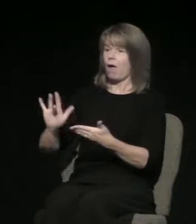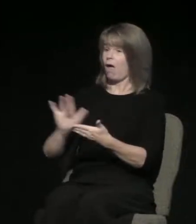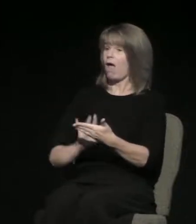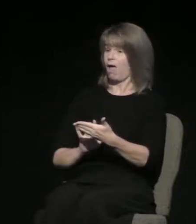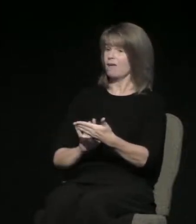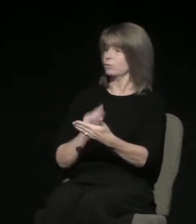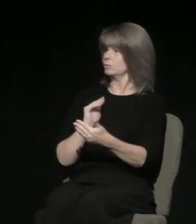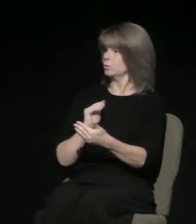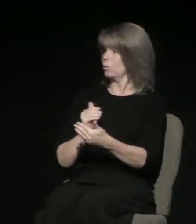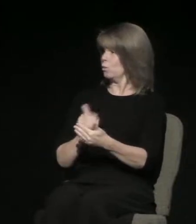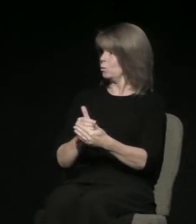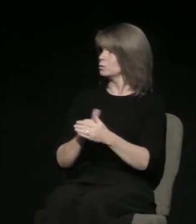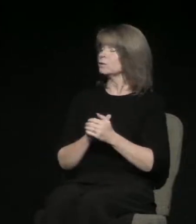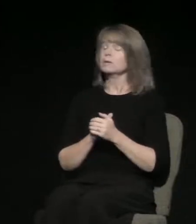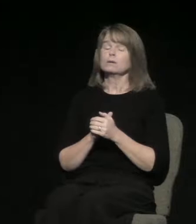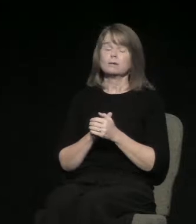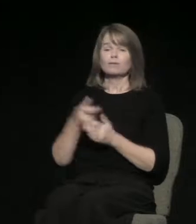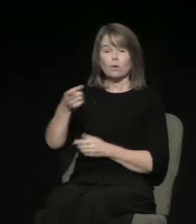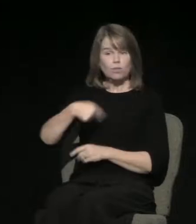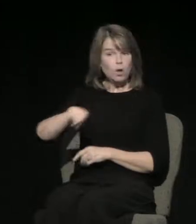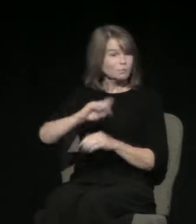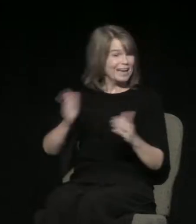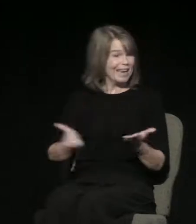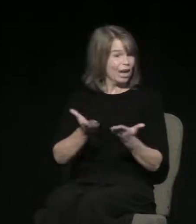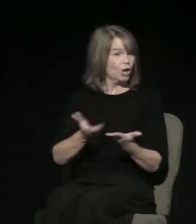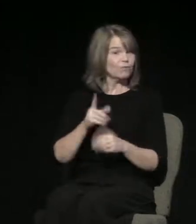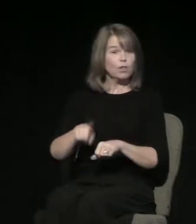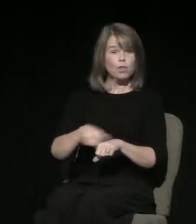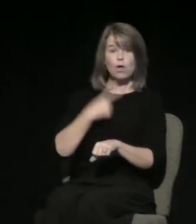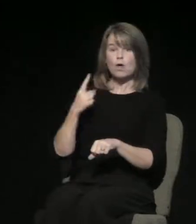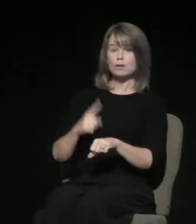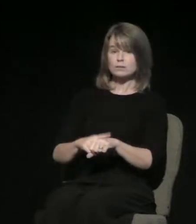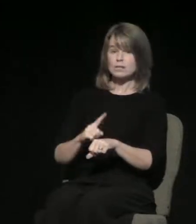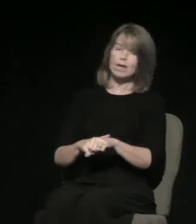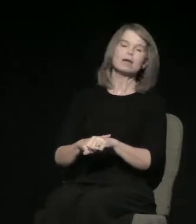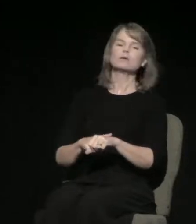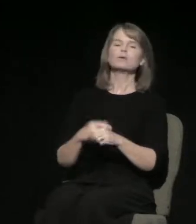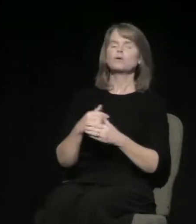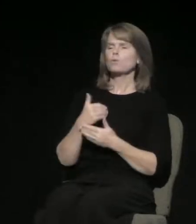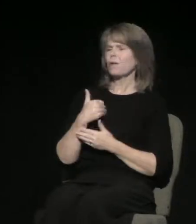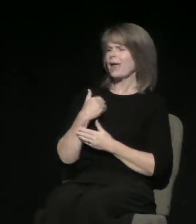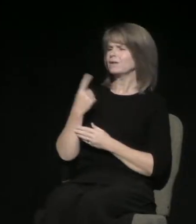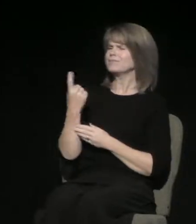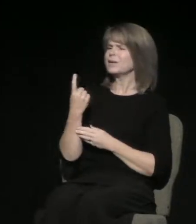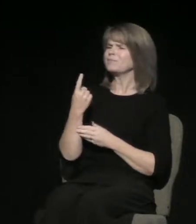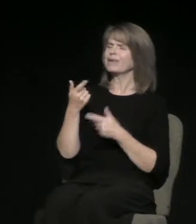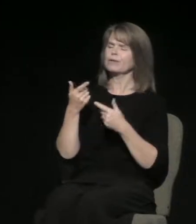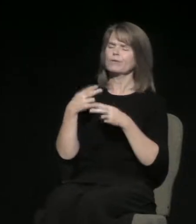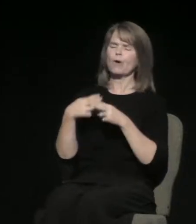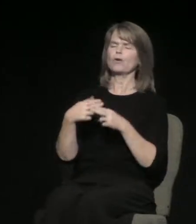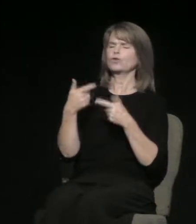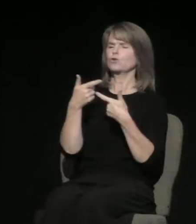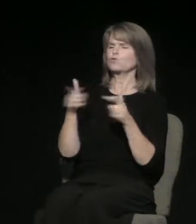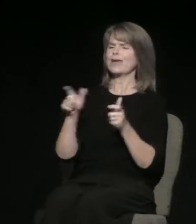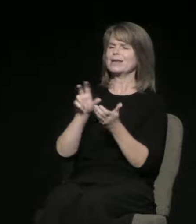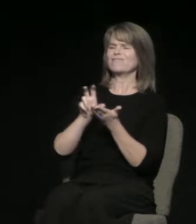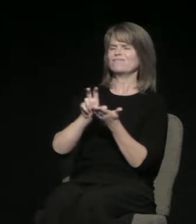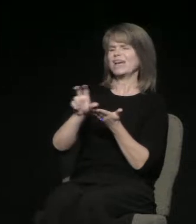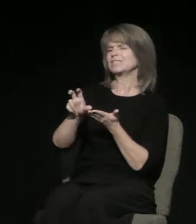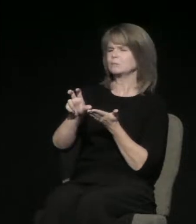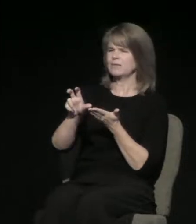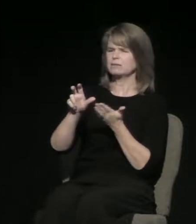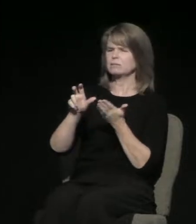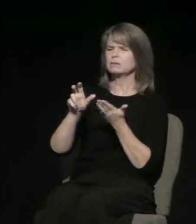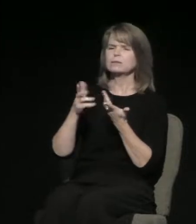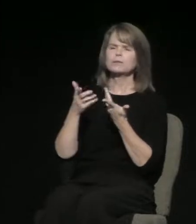off And for those of you Who've been around for a long time We had something called The Great Investment Where we built All of